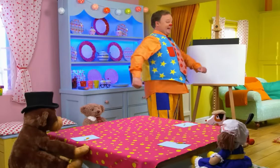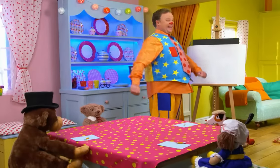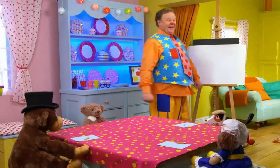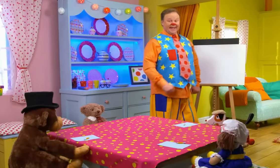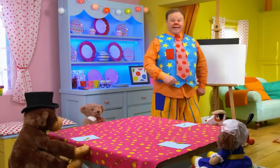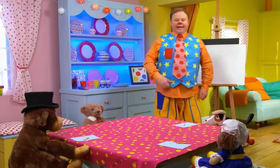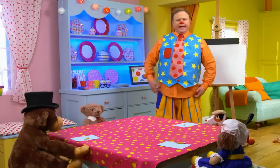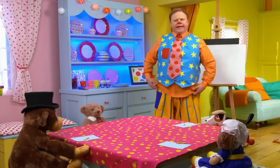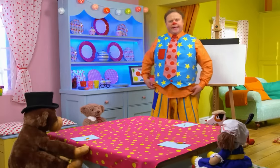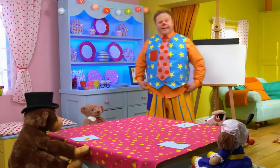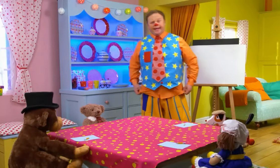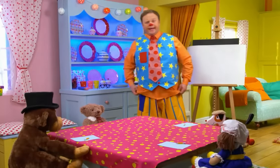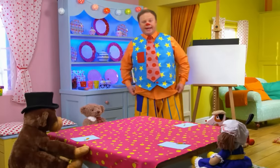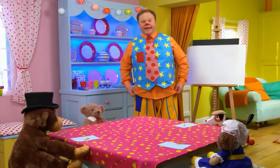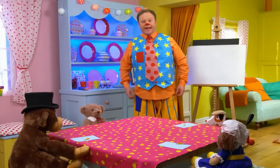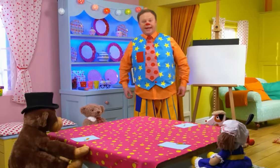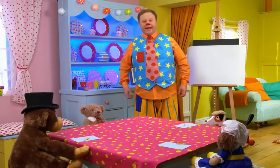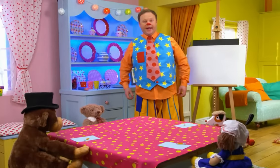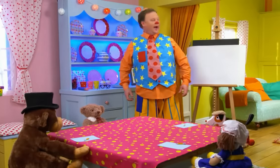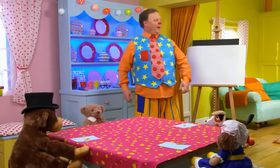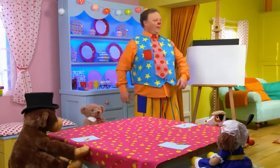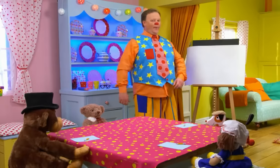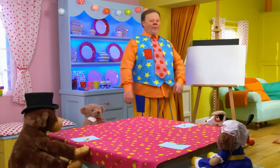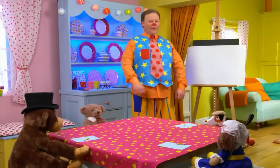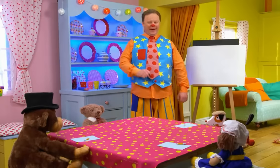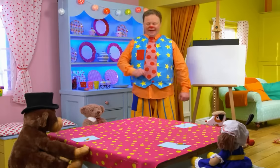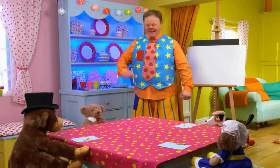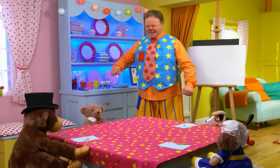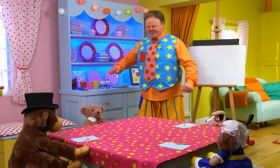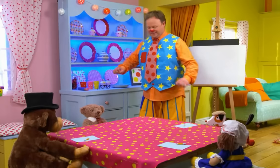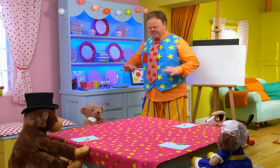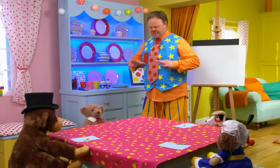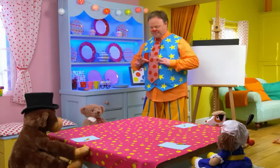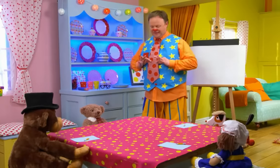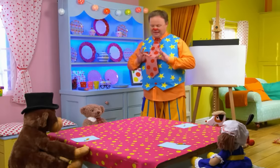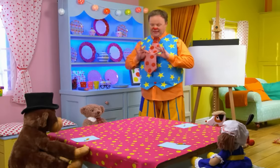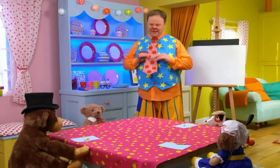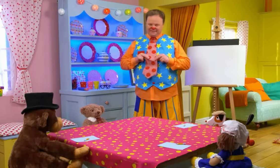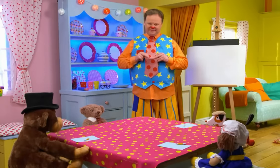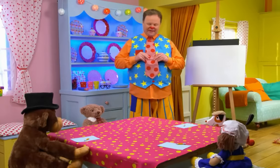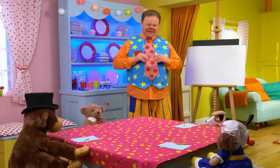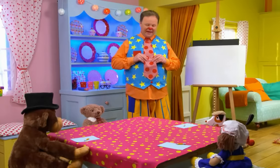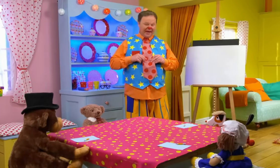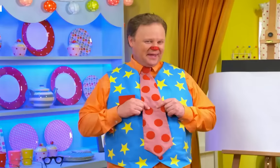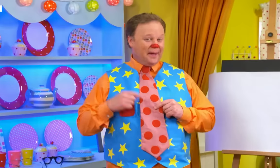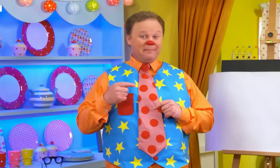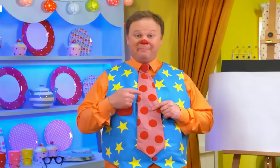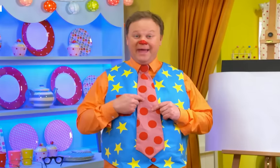Who's the teacher, Mr. Tumble? Oh, well, it's me.